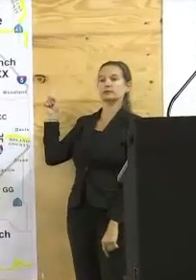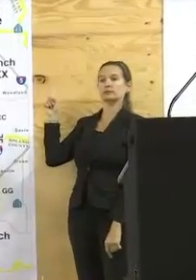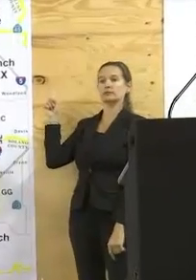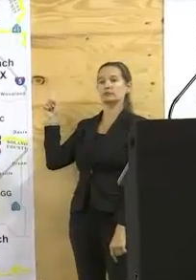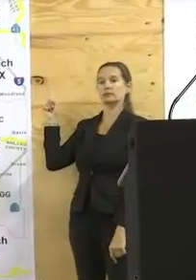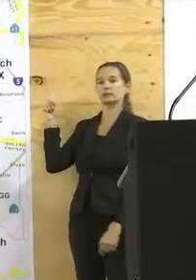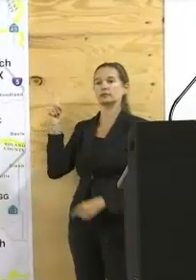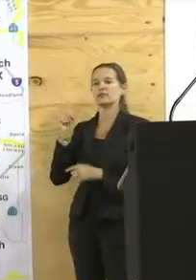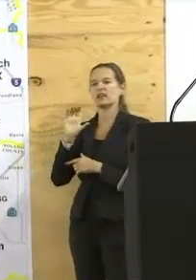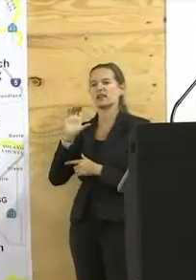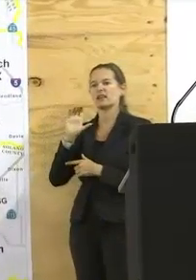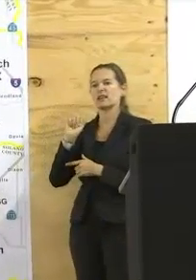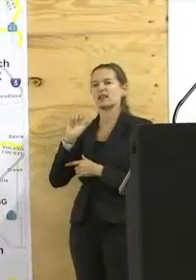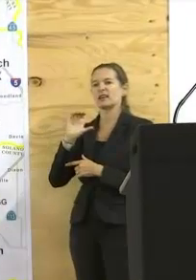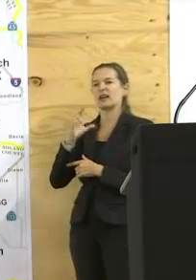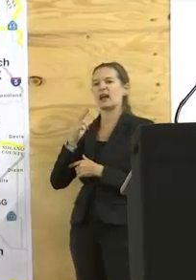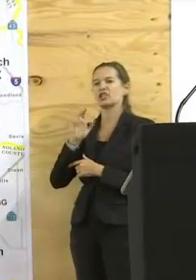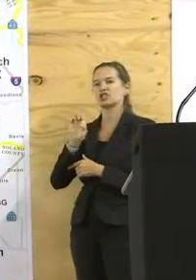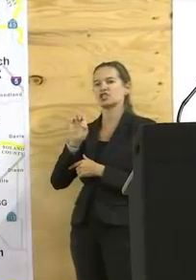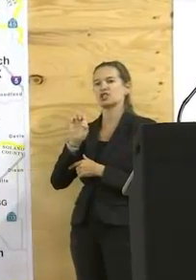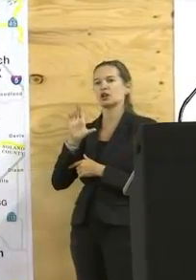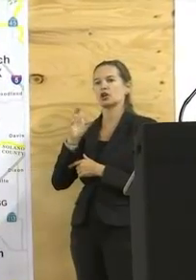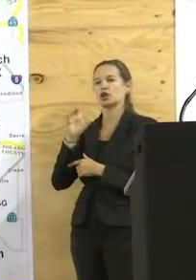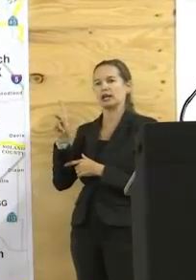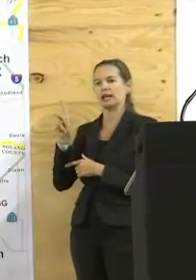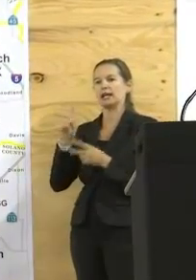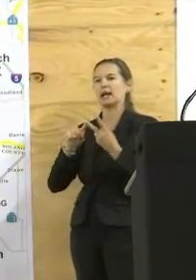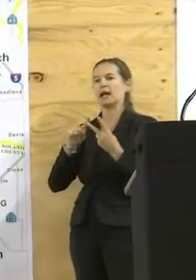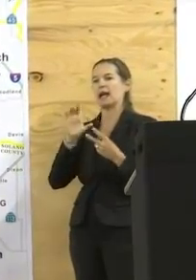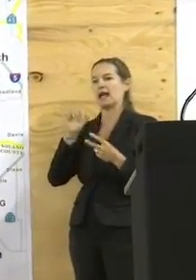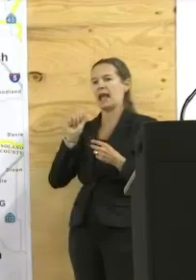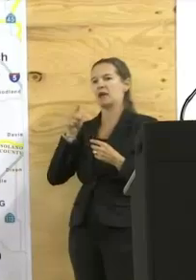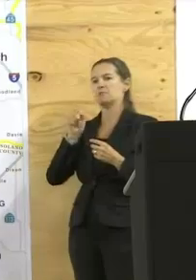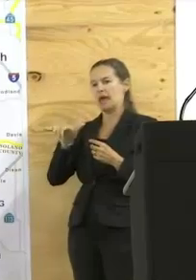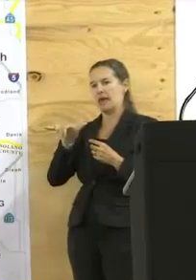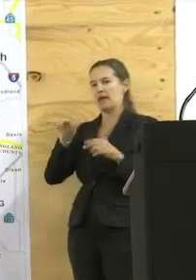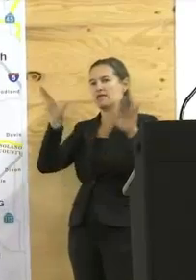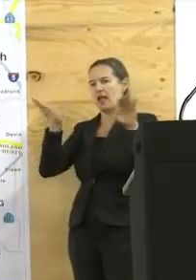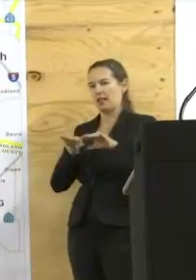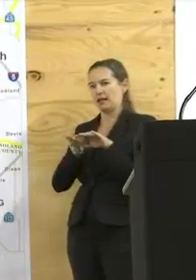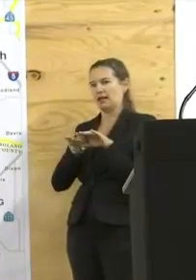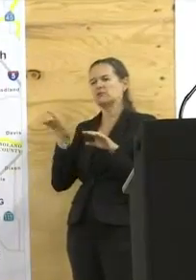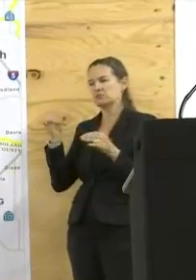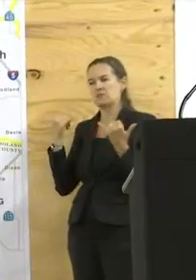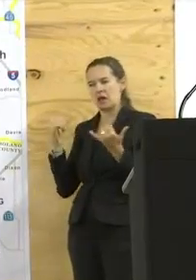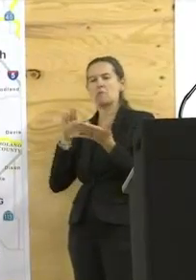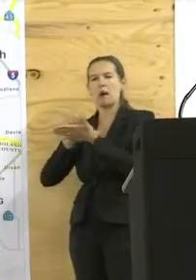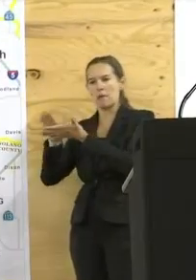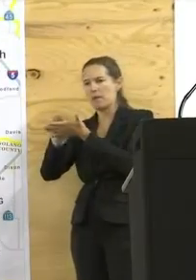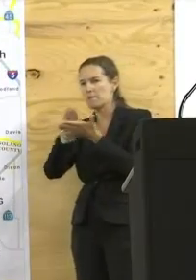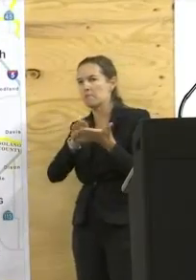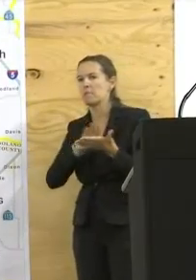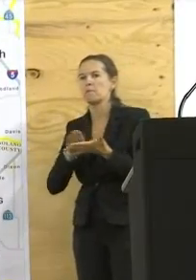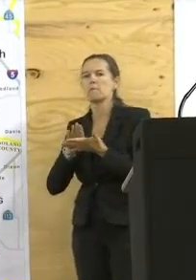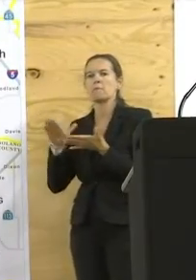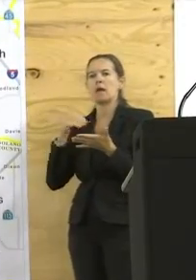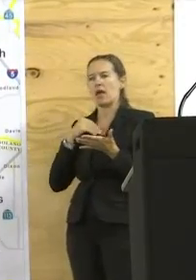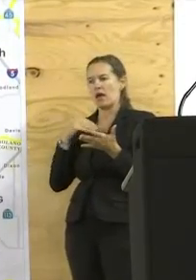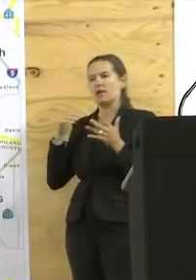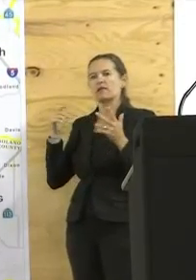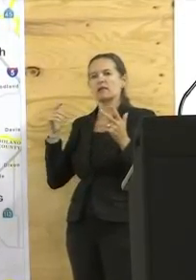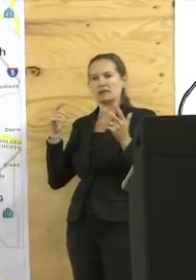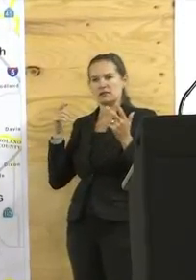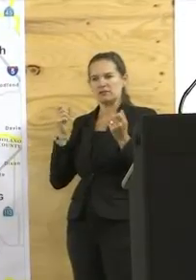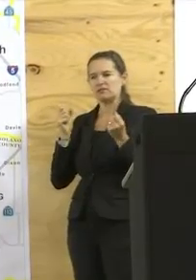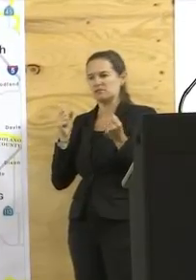at the point where Cache Creek enters Cape Hay Valley on the north down to Winters. This area is under mop-up and patrol. We have resources that are gathering up